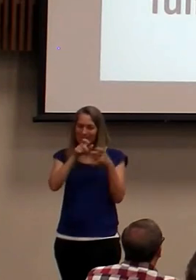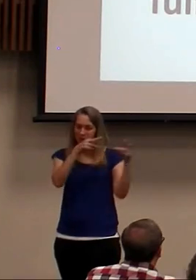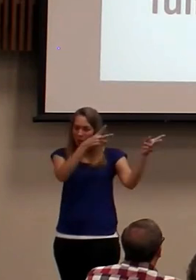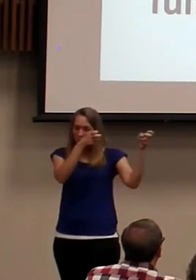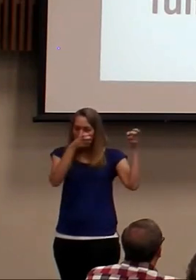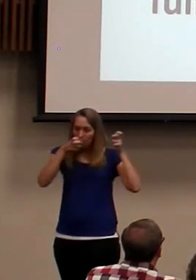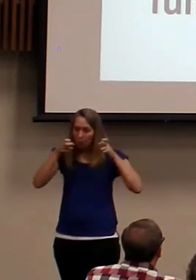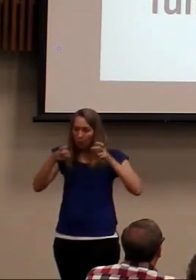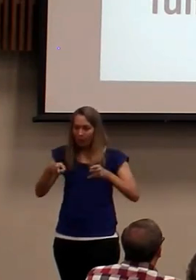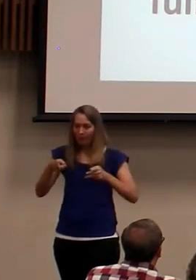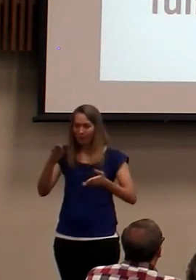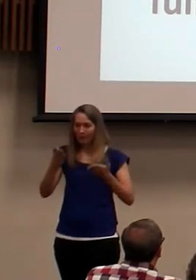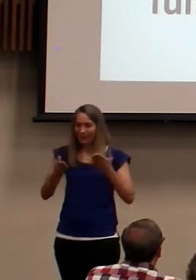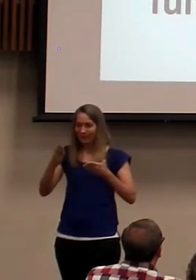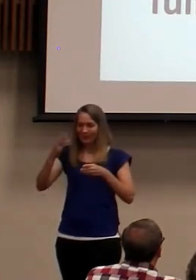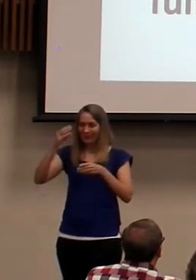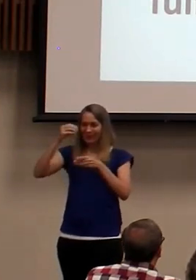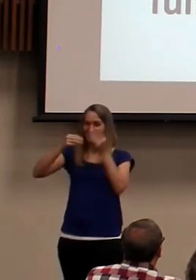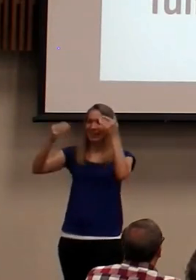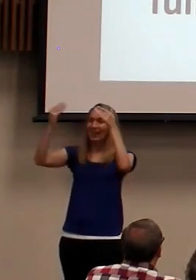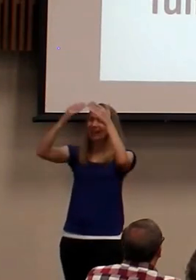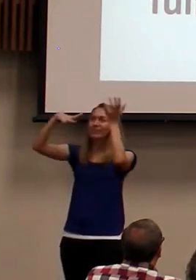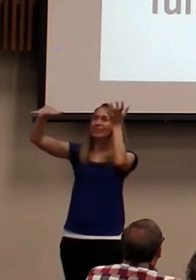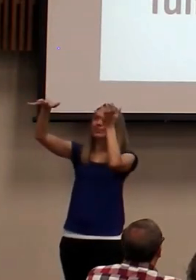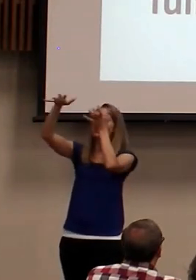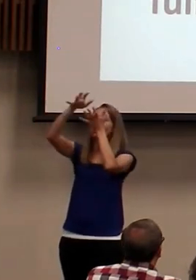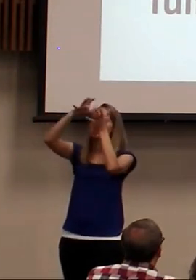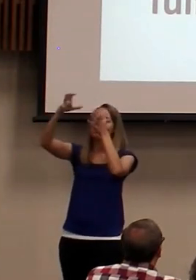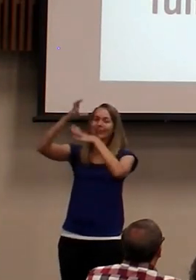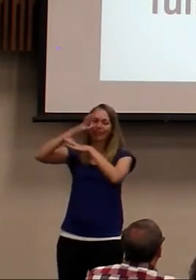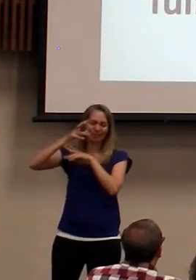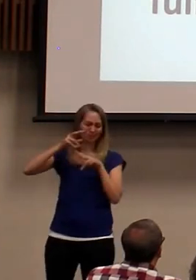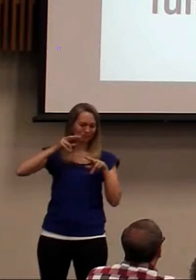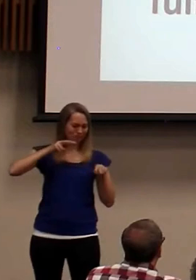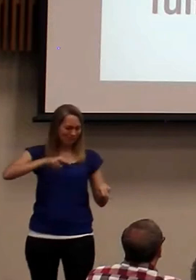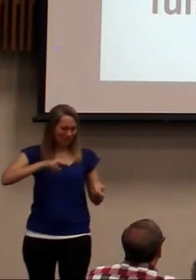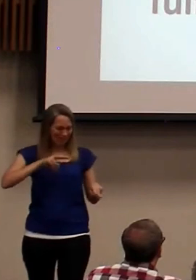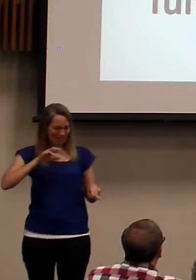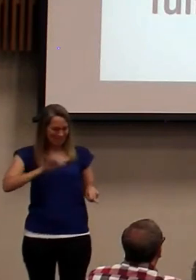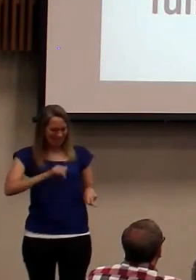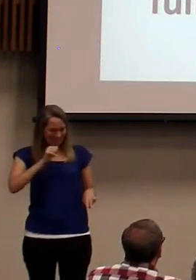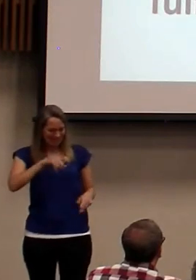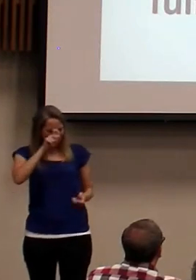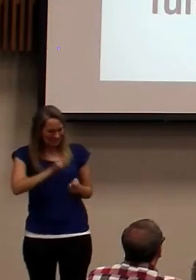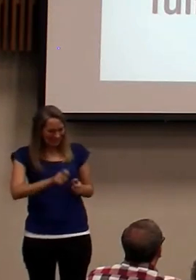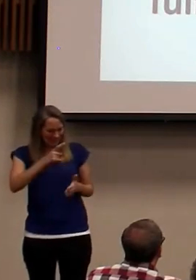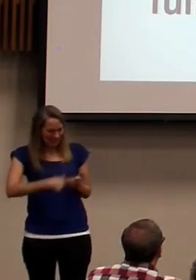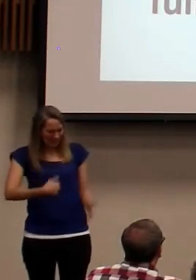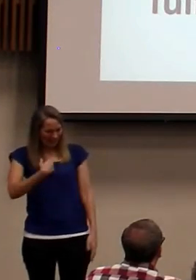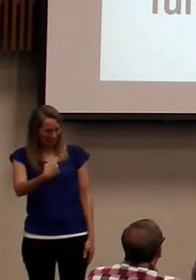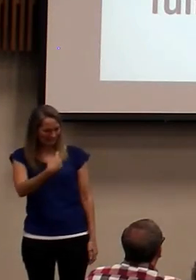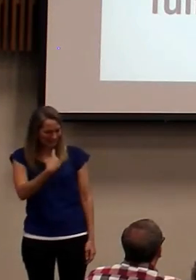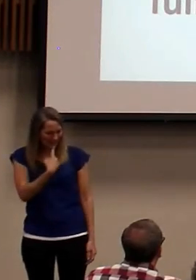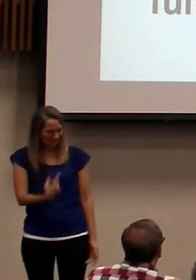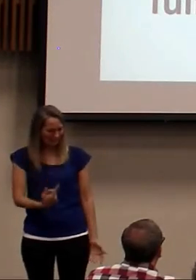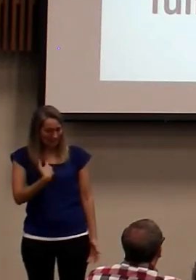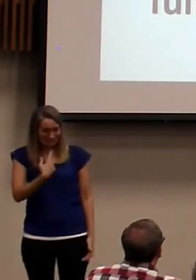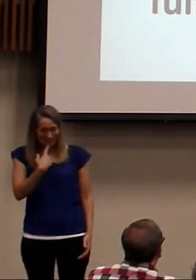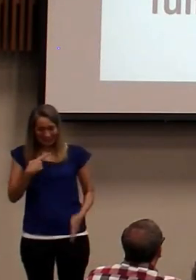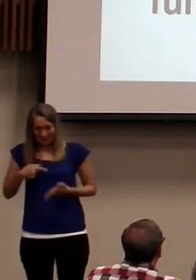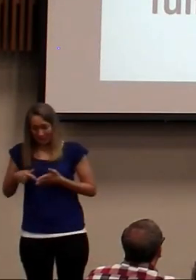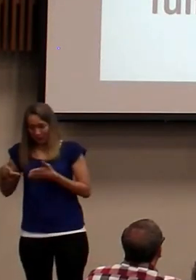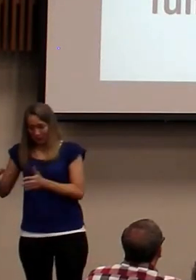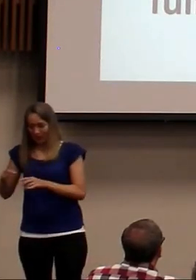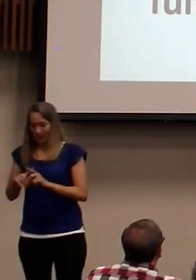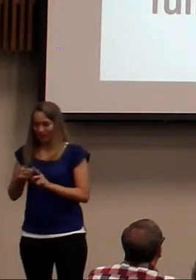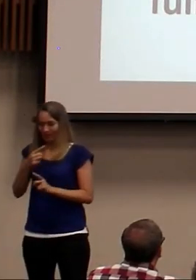looking down and going, no, that's not exactly what I said. I said it more this way. But this was the message received by a young